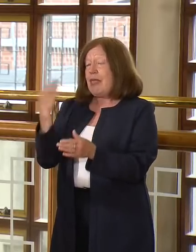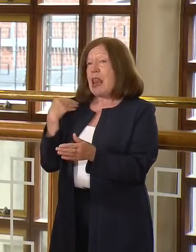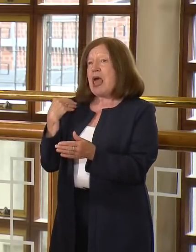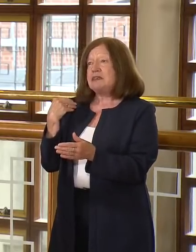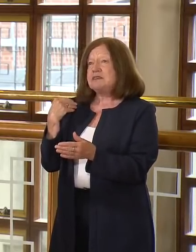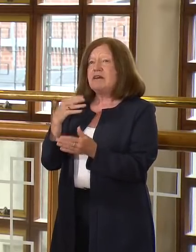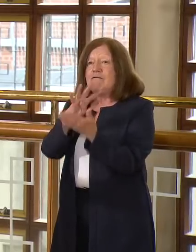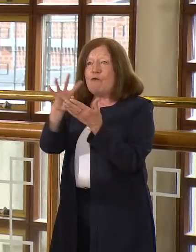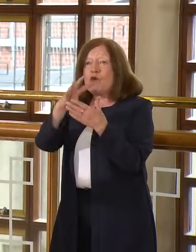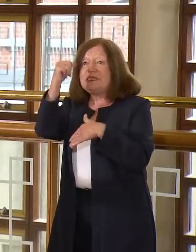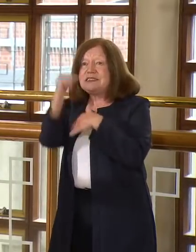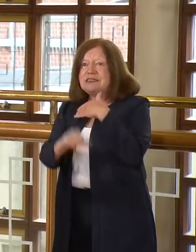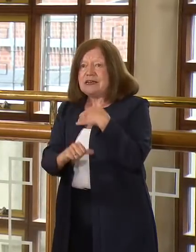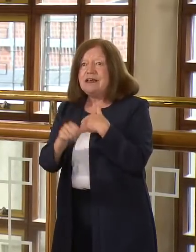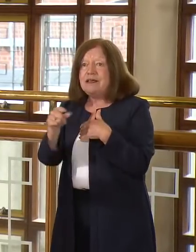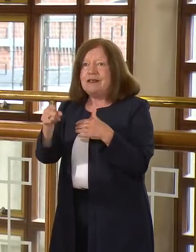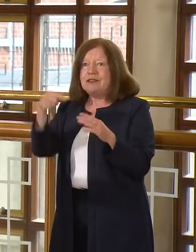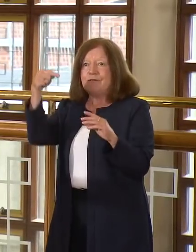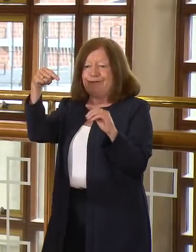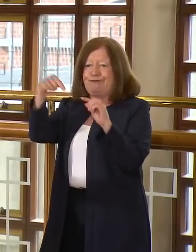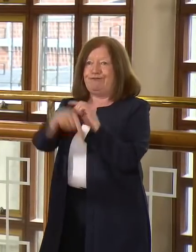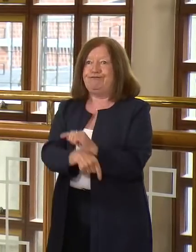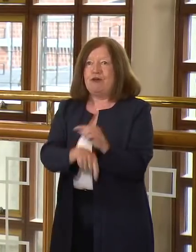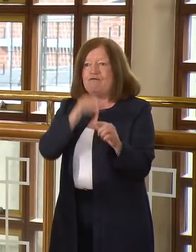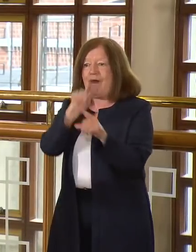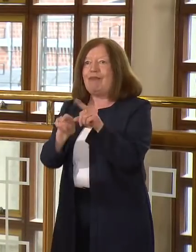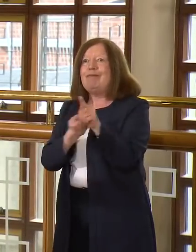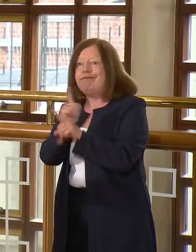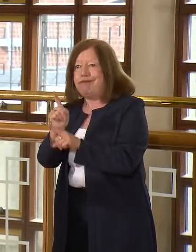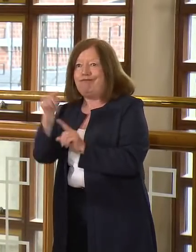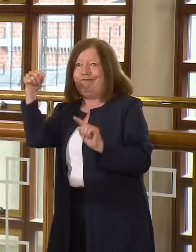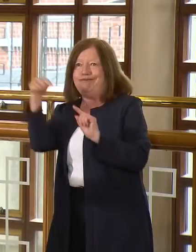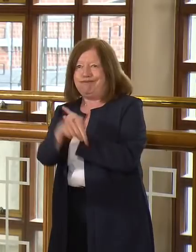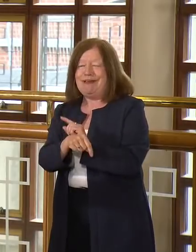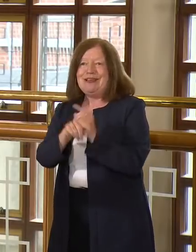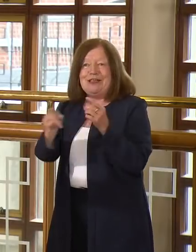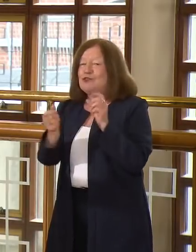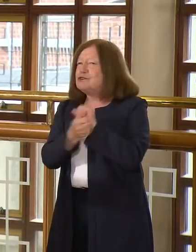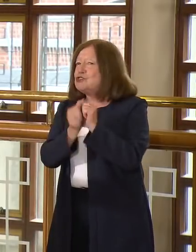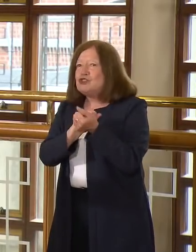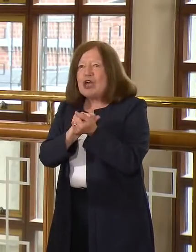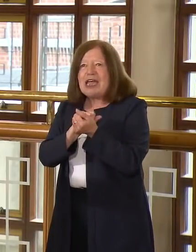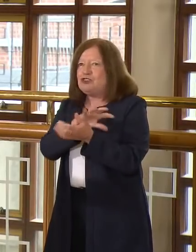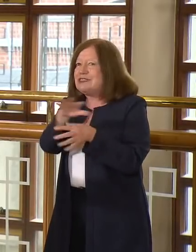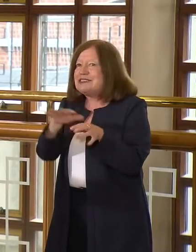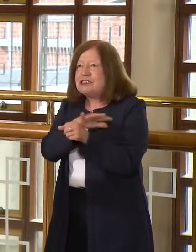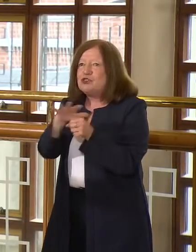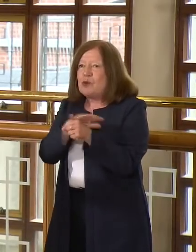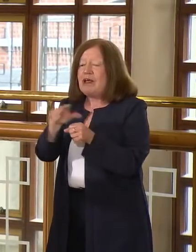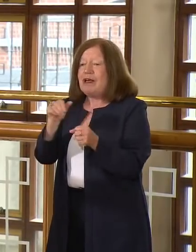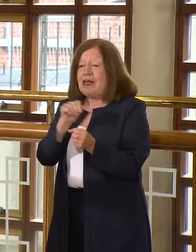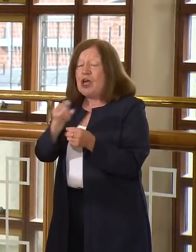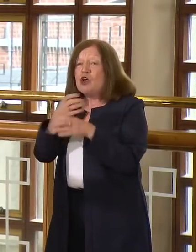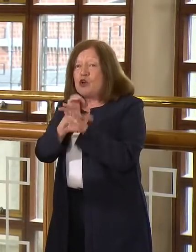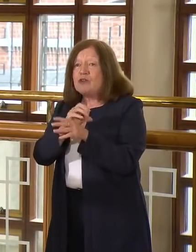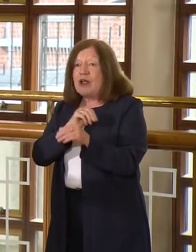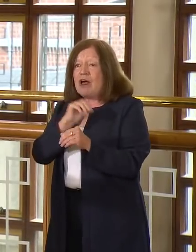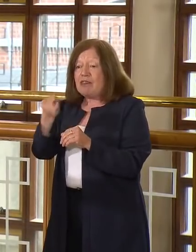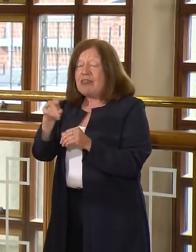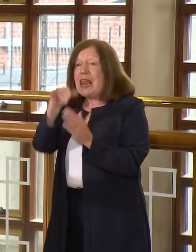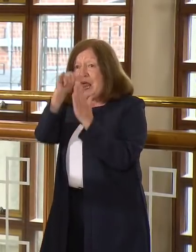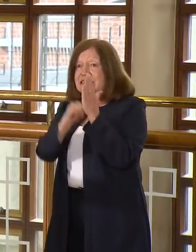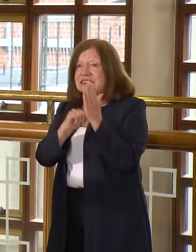last 14 days it has disimproved relative to where it was. So it's a very dynamic situation. So countries that might be on a list, which in principle is